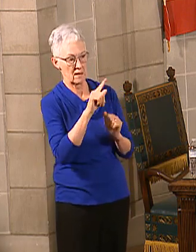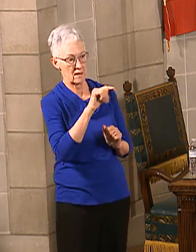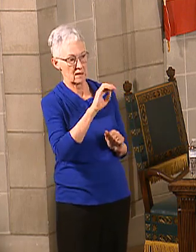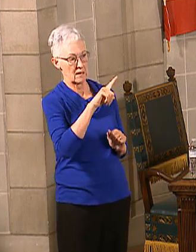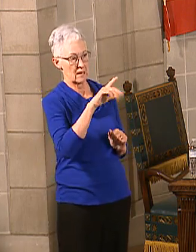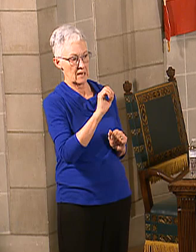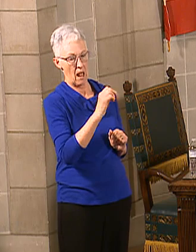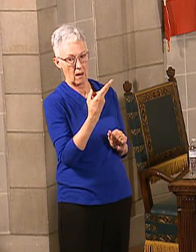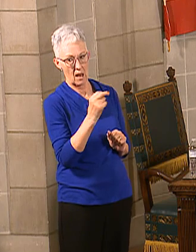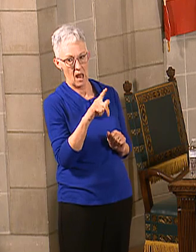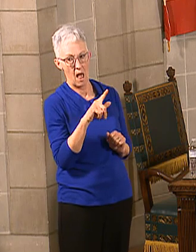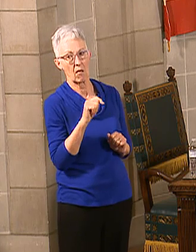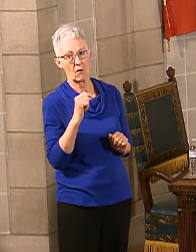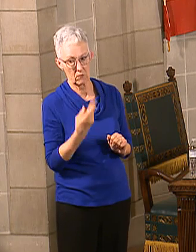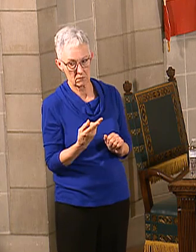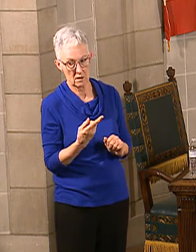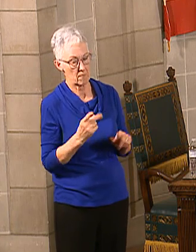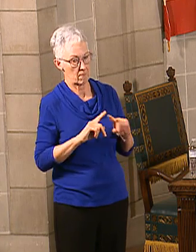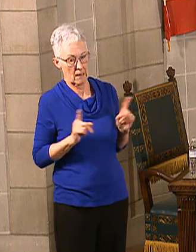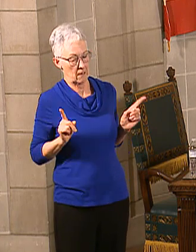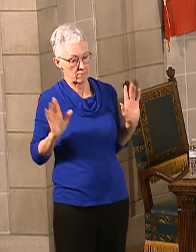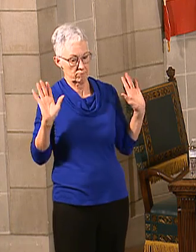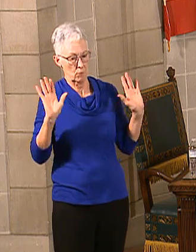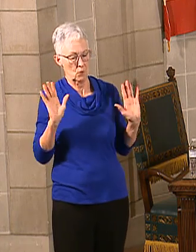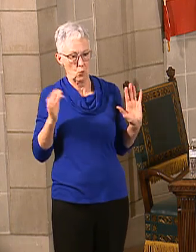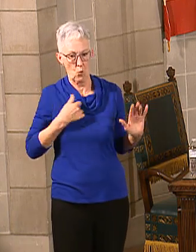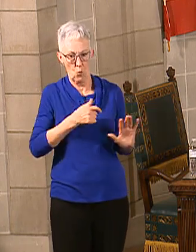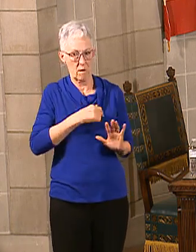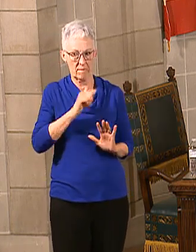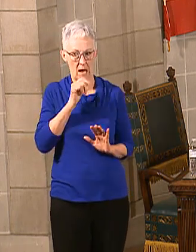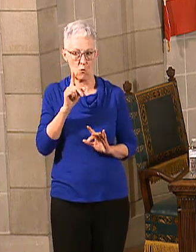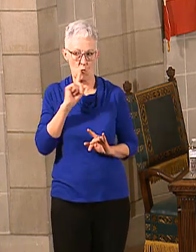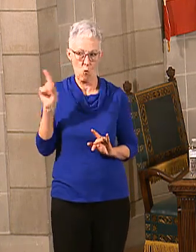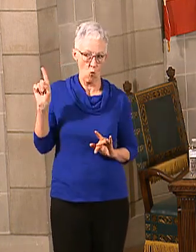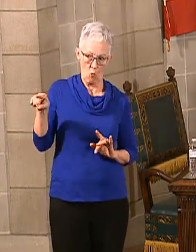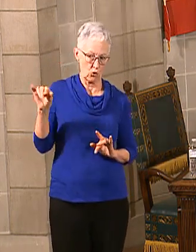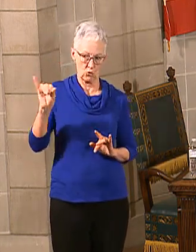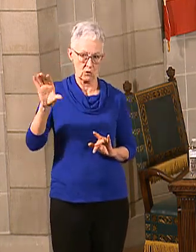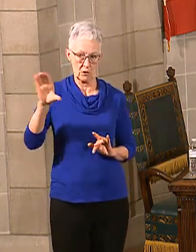just the question about if you know any other insurance companies that have followed suit.